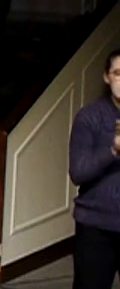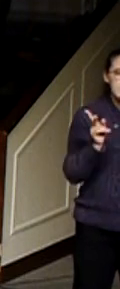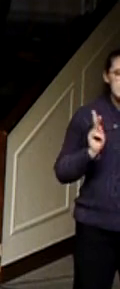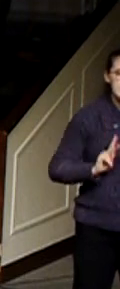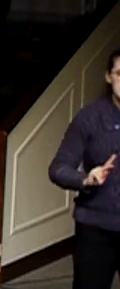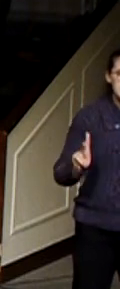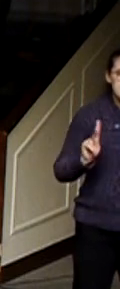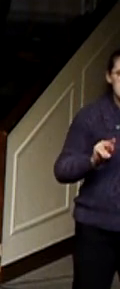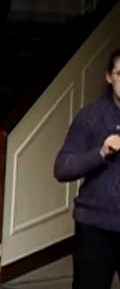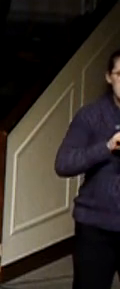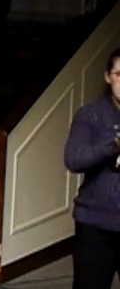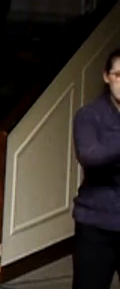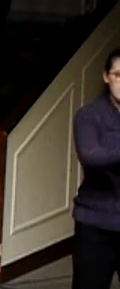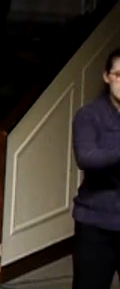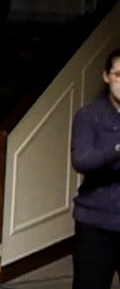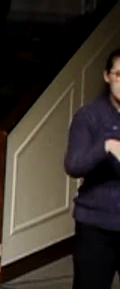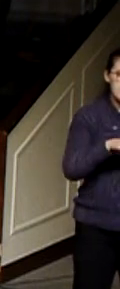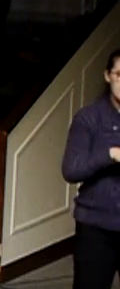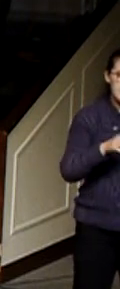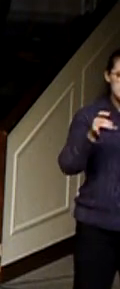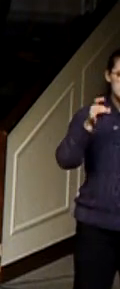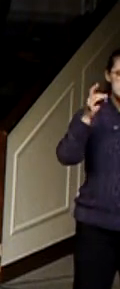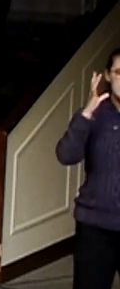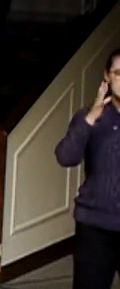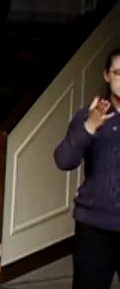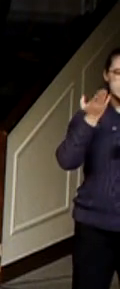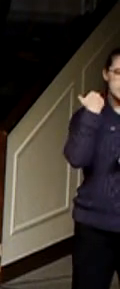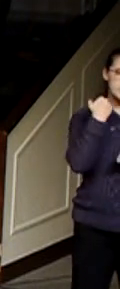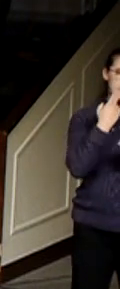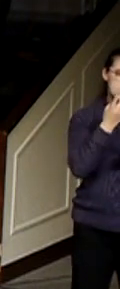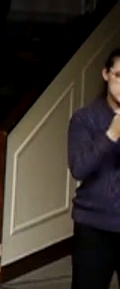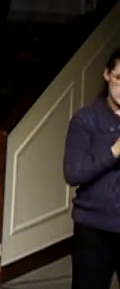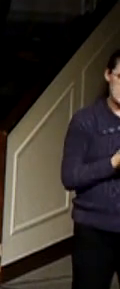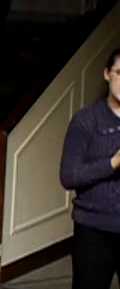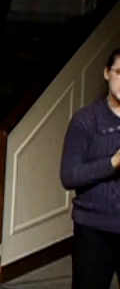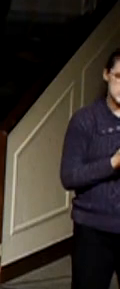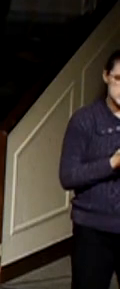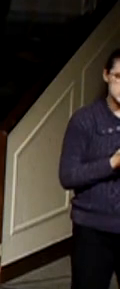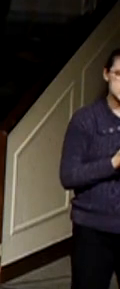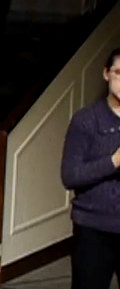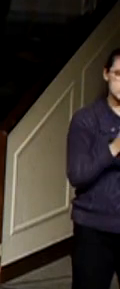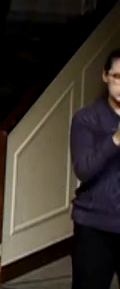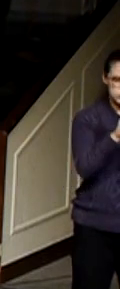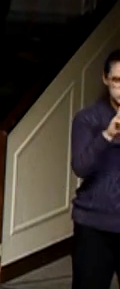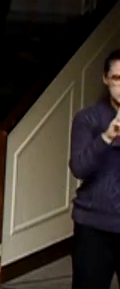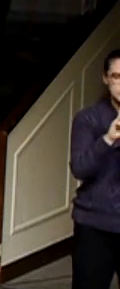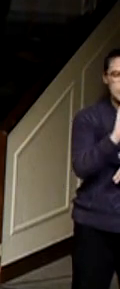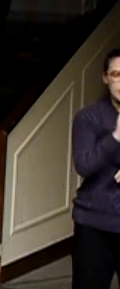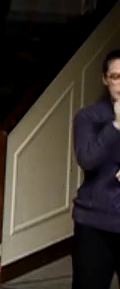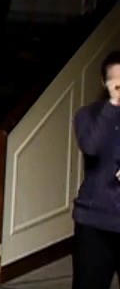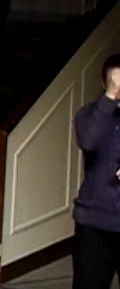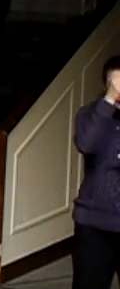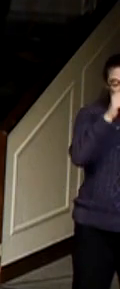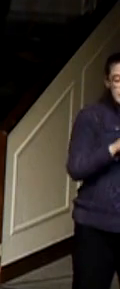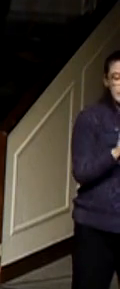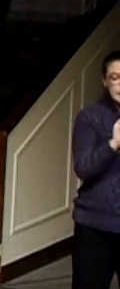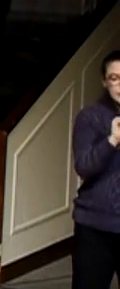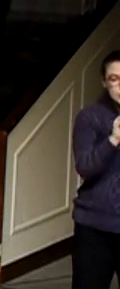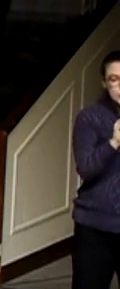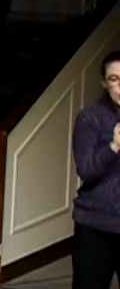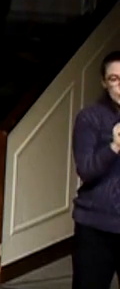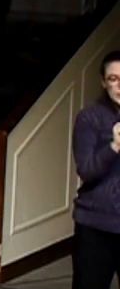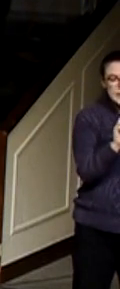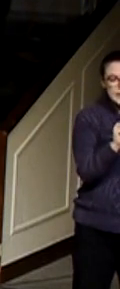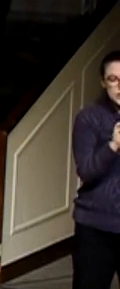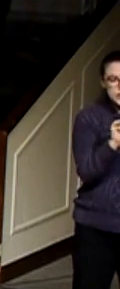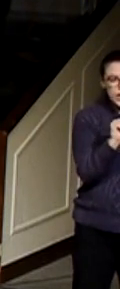who have been affected by the natural disasters over the course of the last 2 months. India, Indonesia,